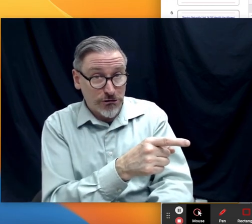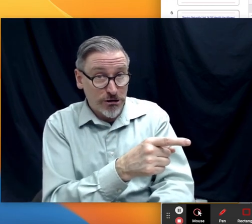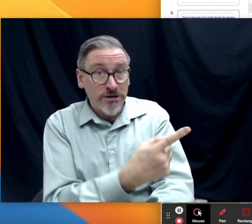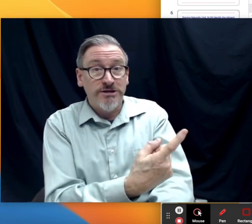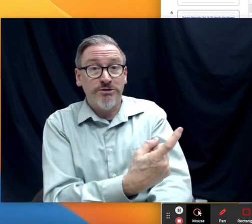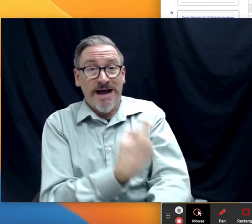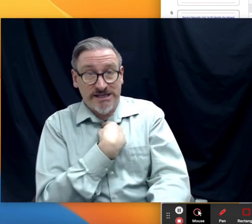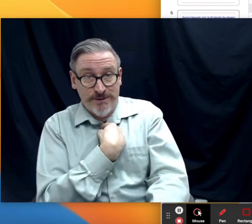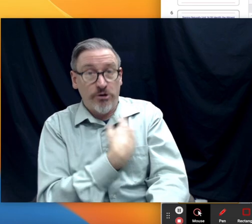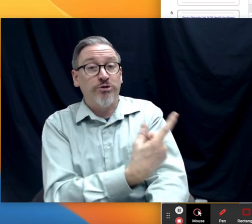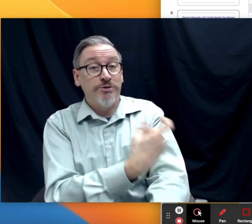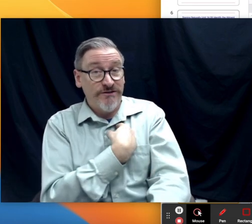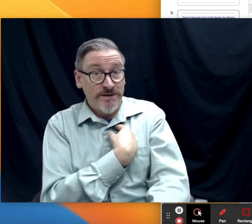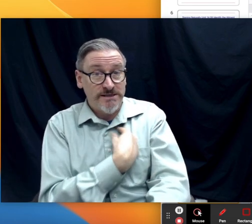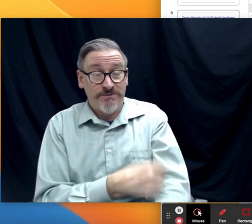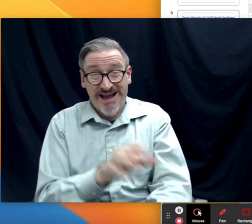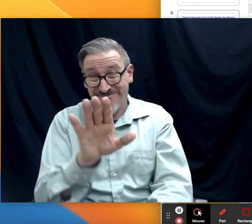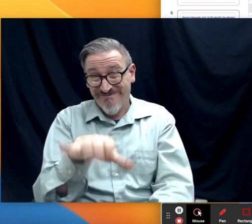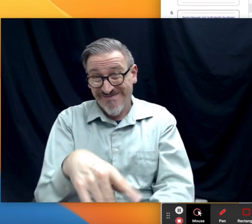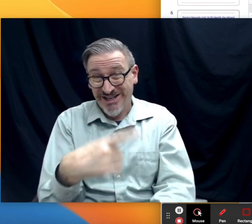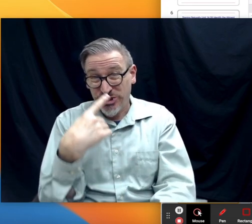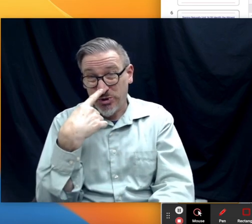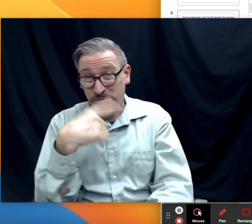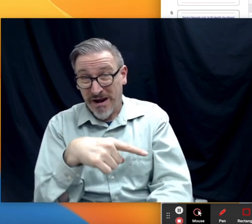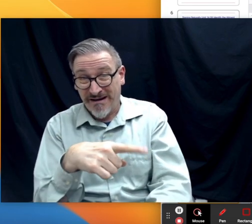her to ask me or to give me something?